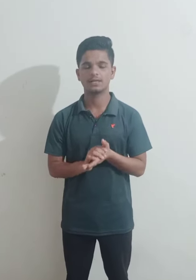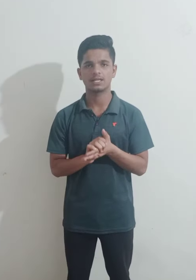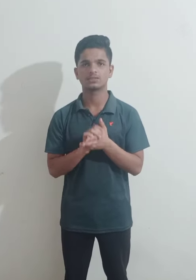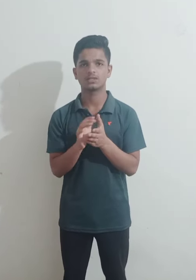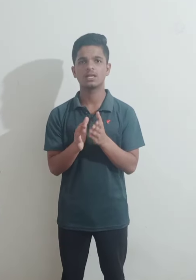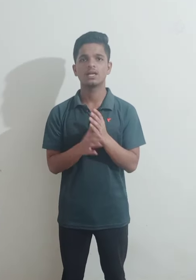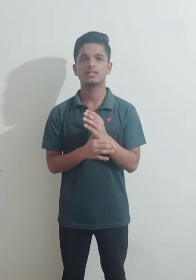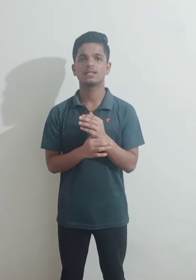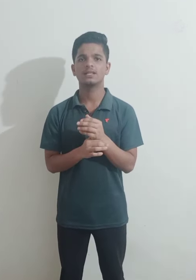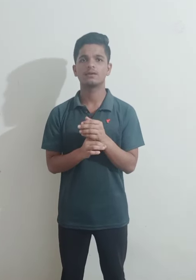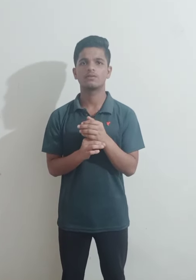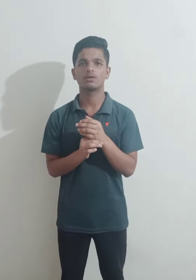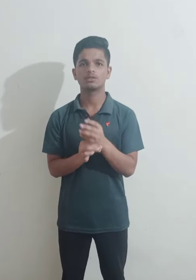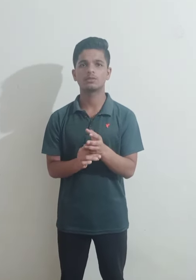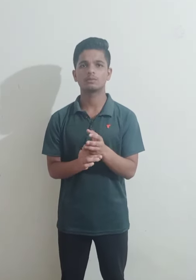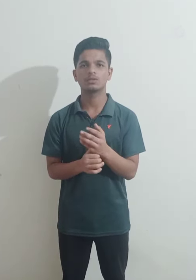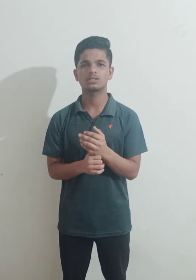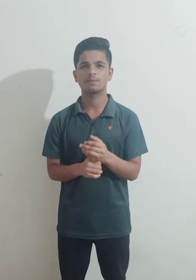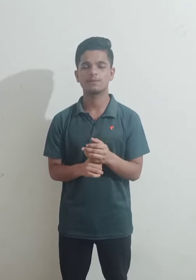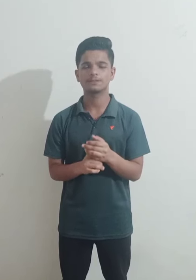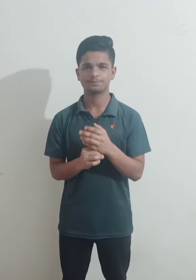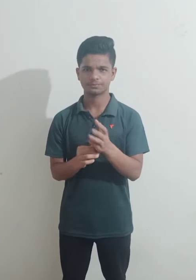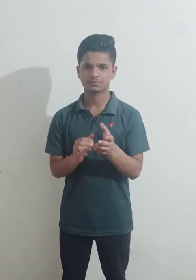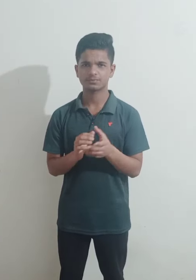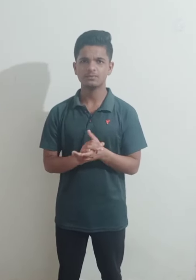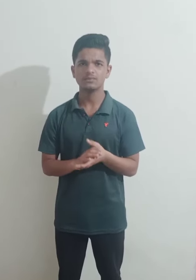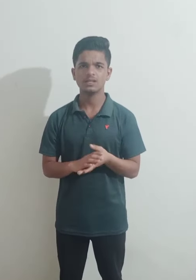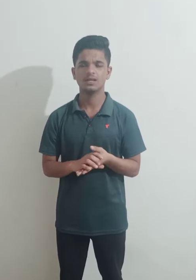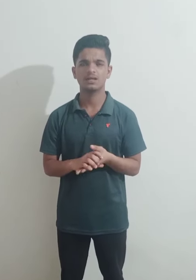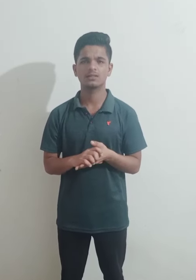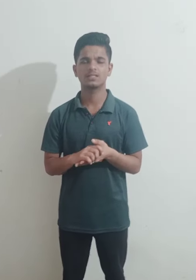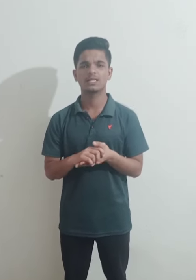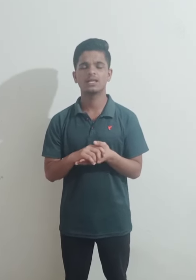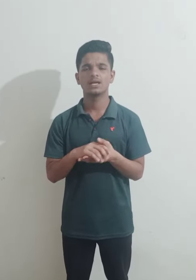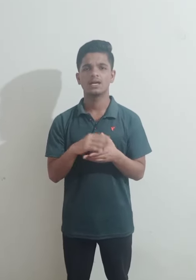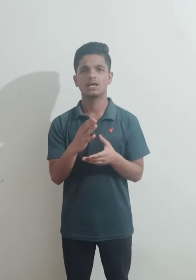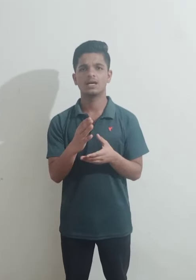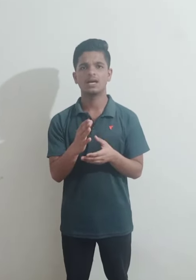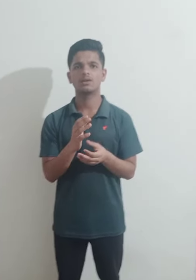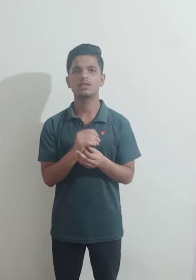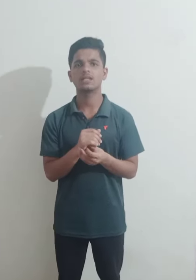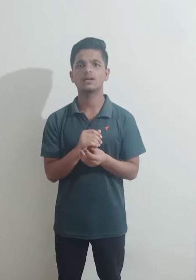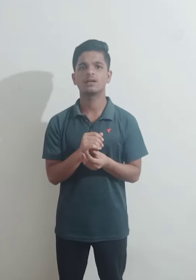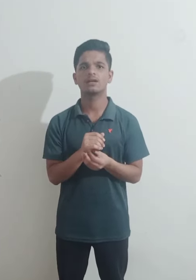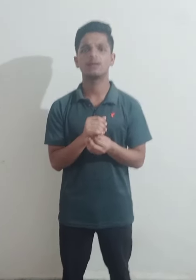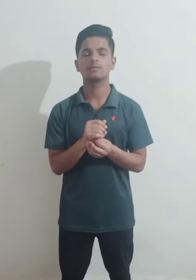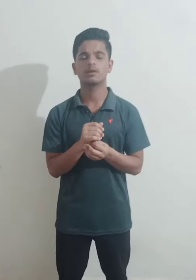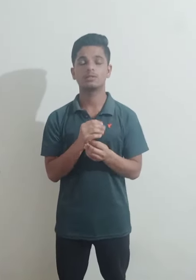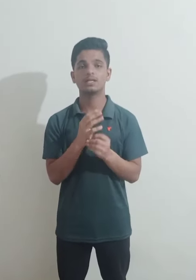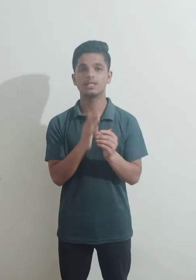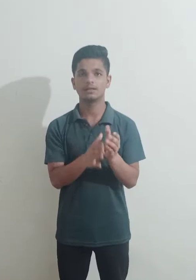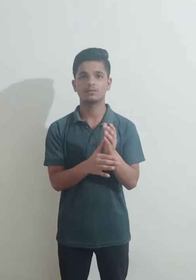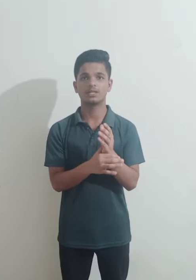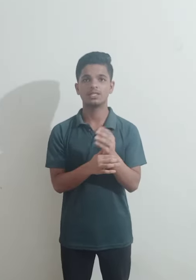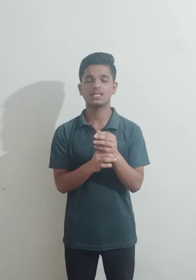Okay. Then fourth step is the allocating the initialization way